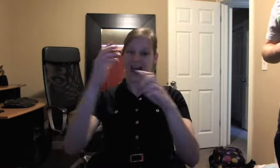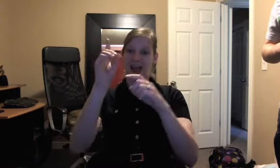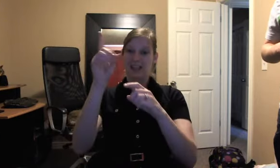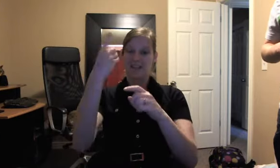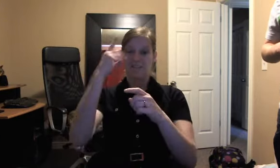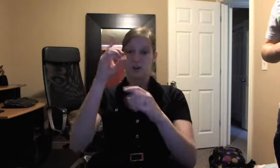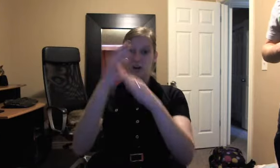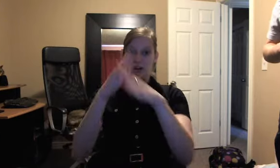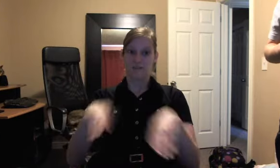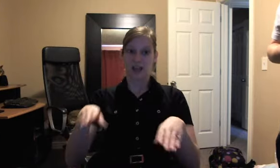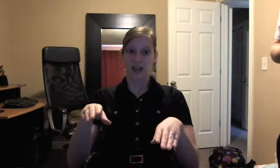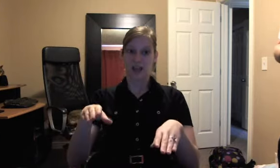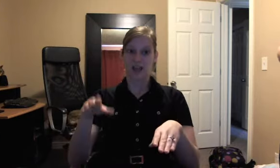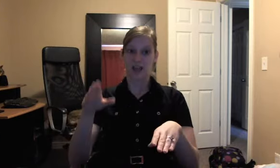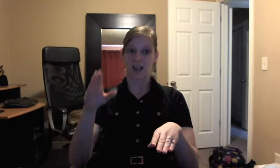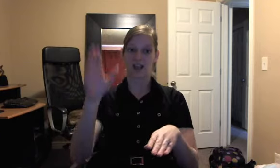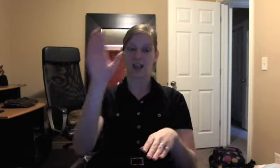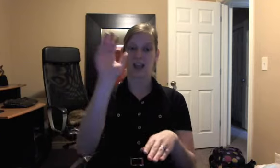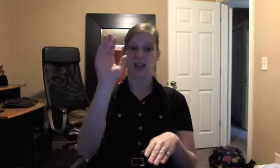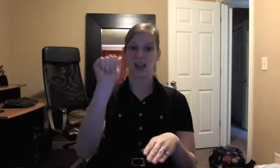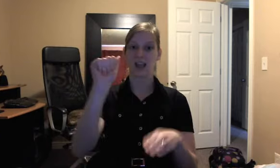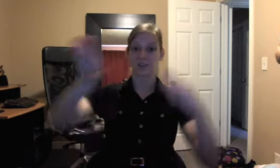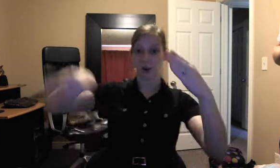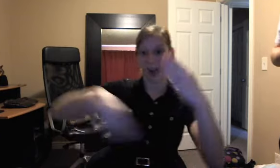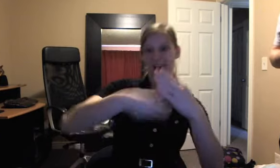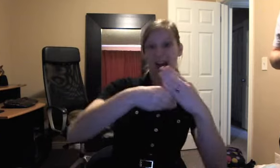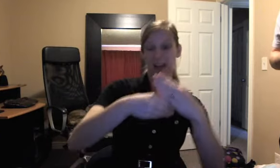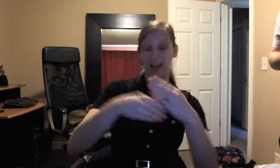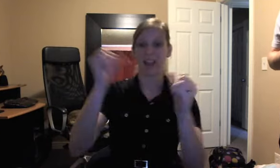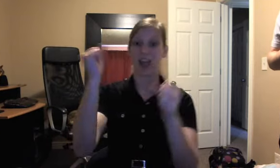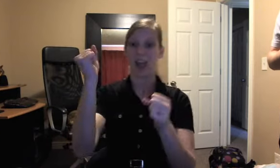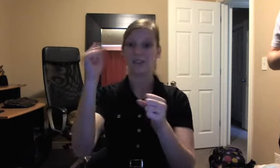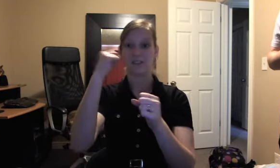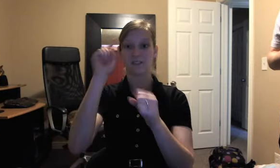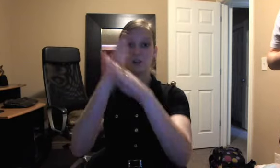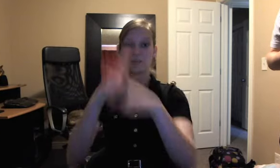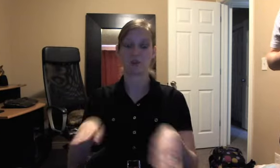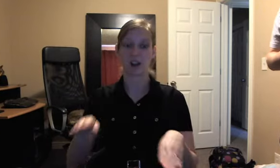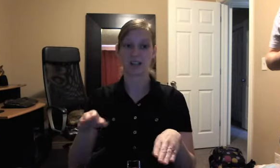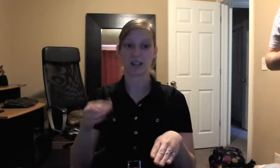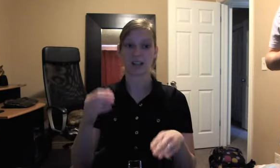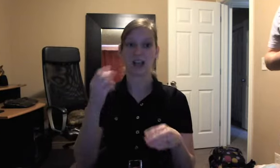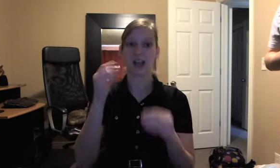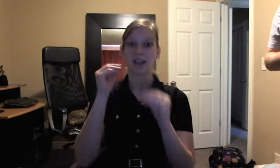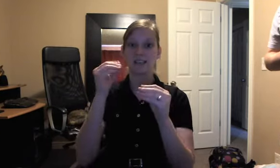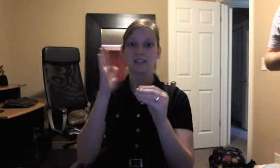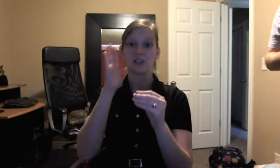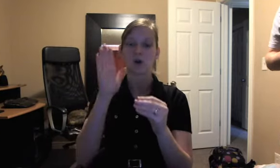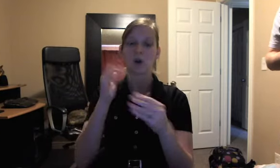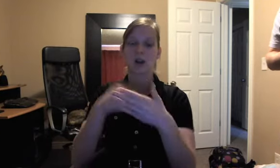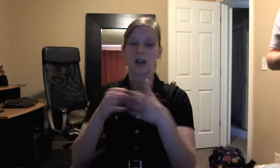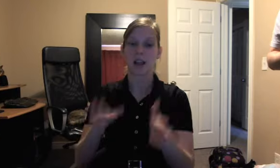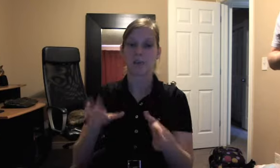for subtracting. Tell your neighbor the entire order of the operations and tell them how excited you are to know it.